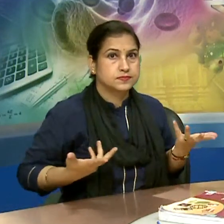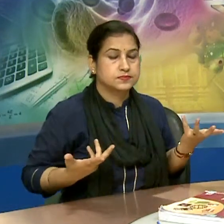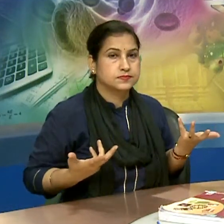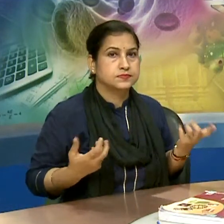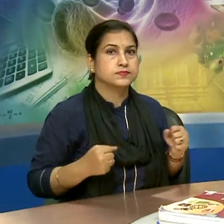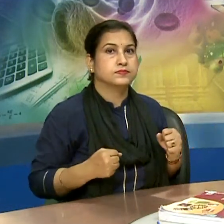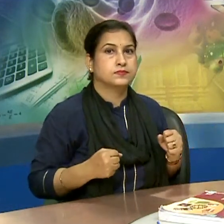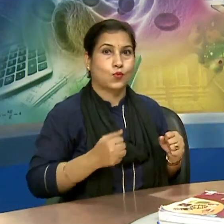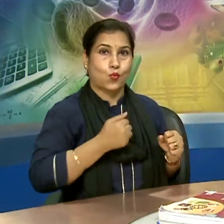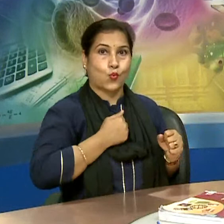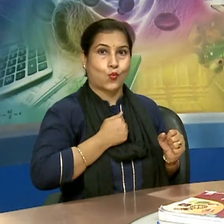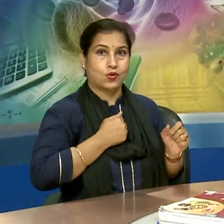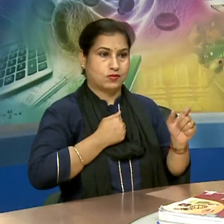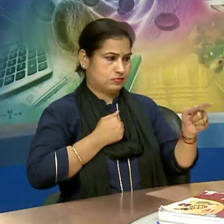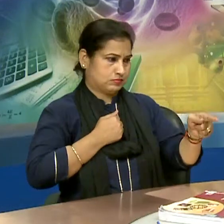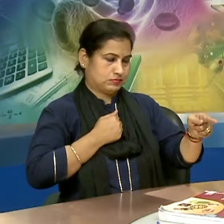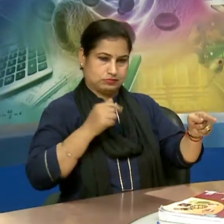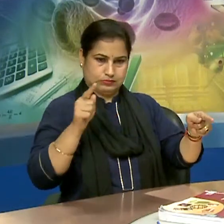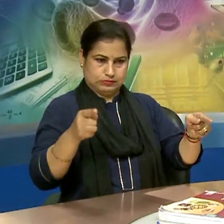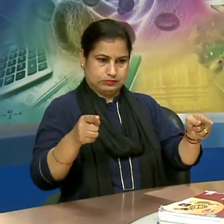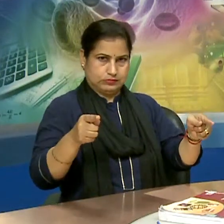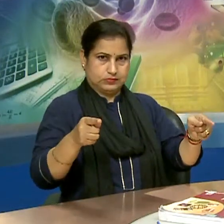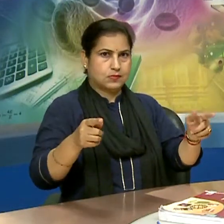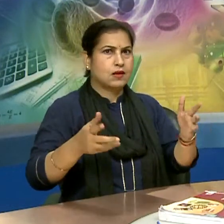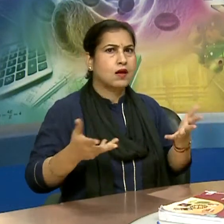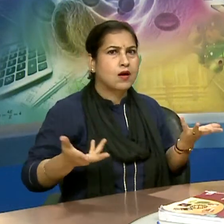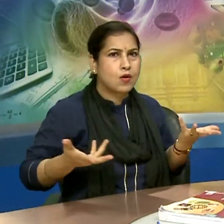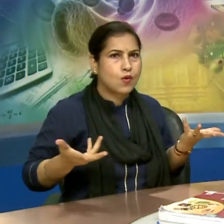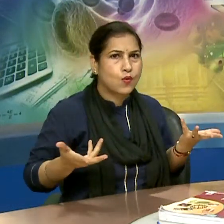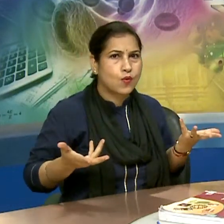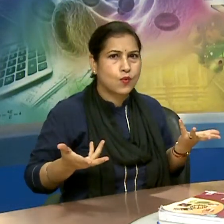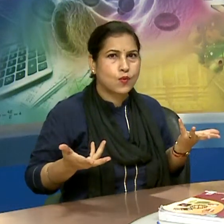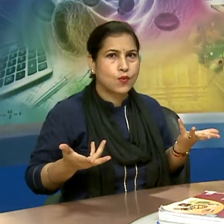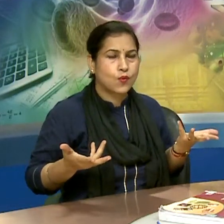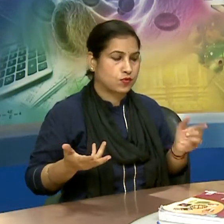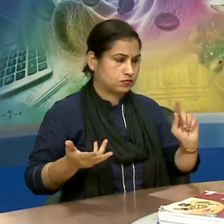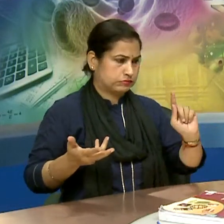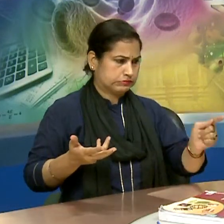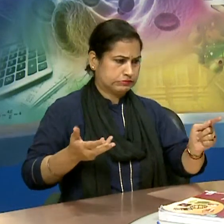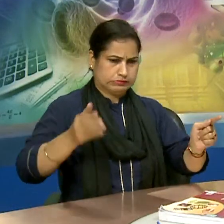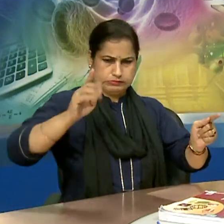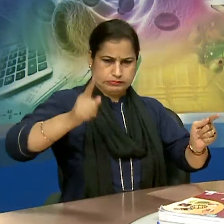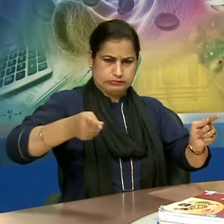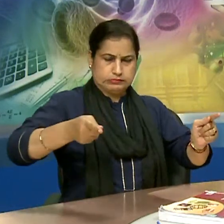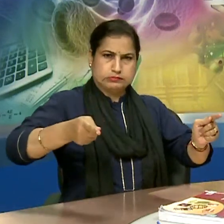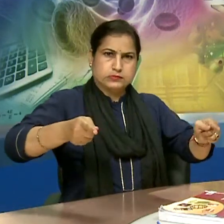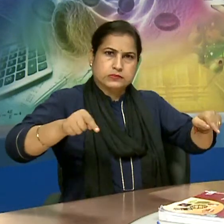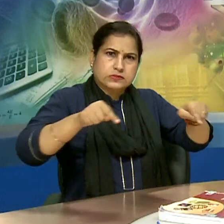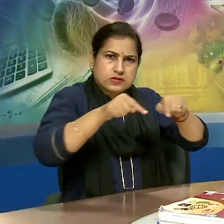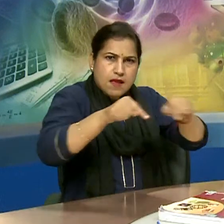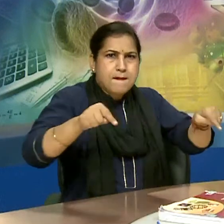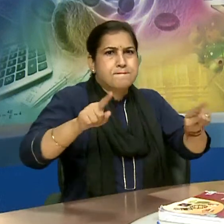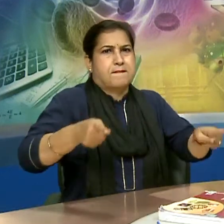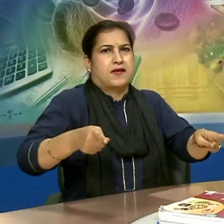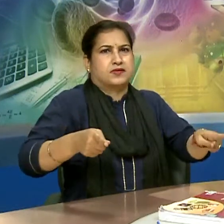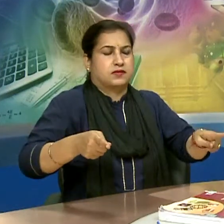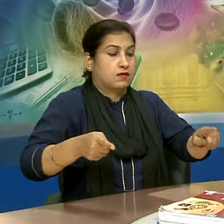Lay your unit of measurement end to end so that they do